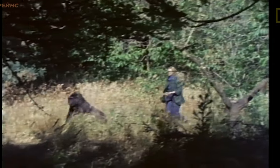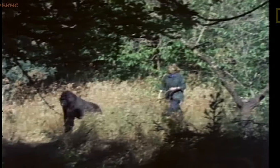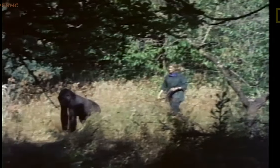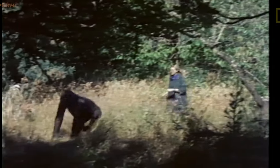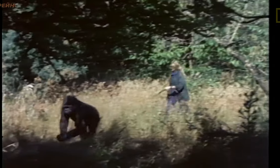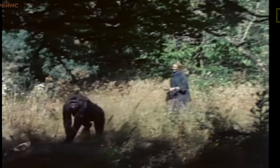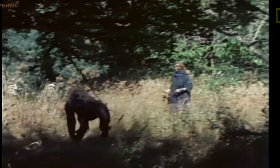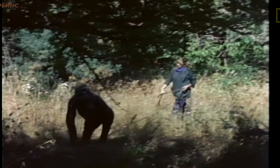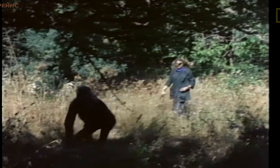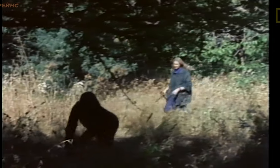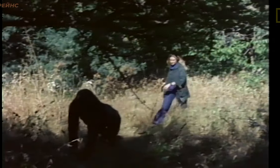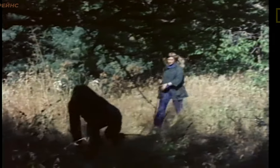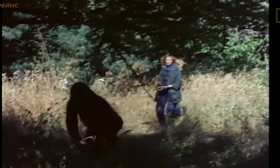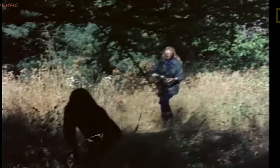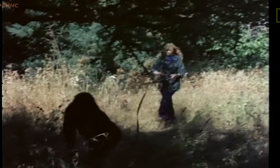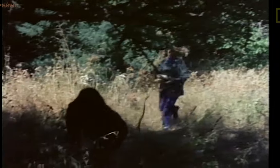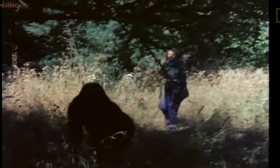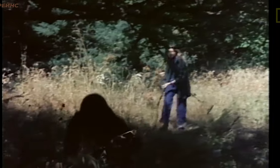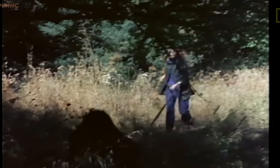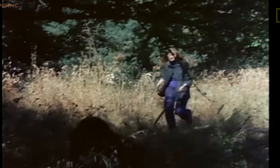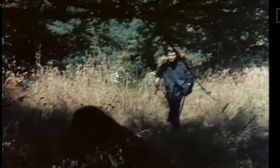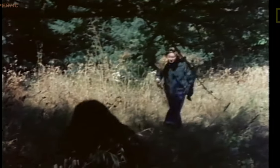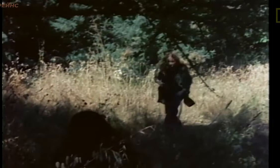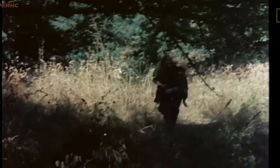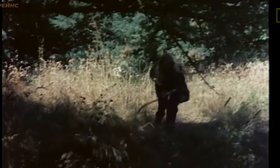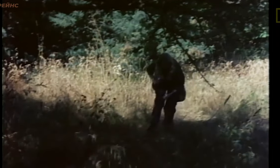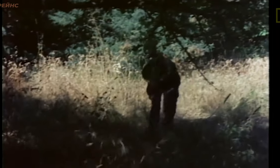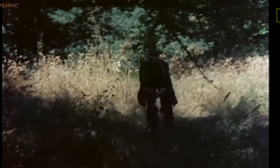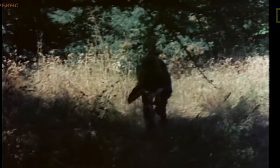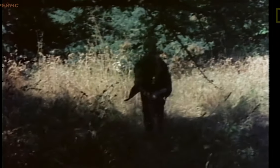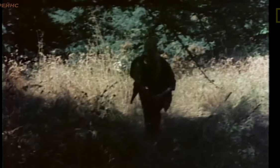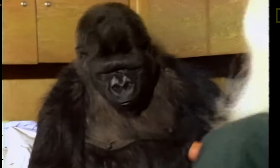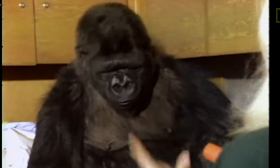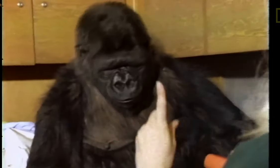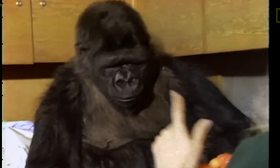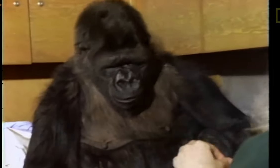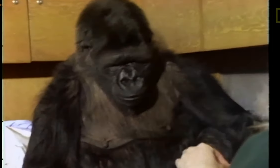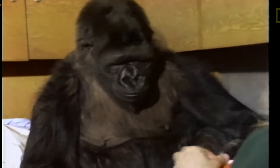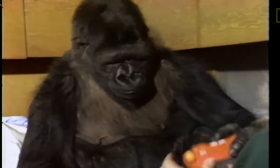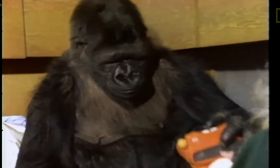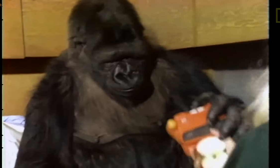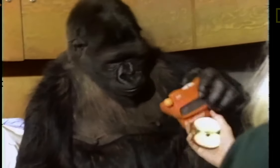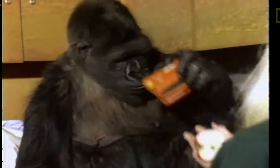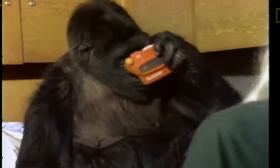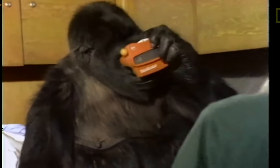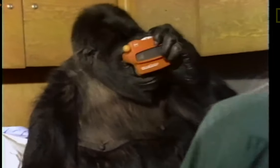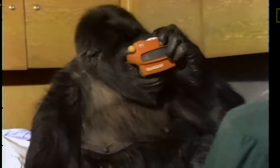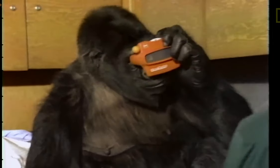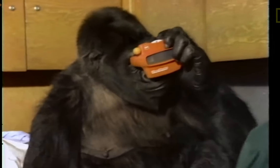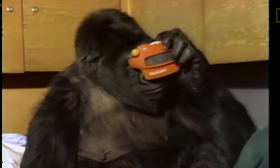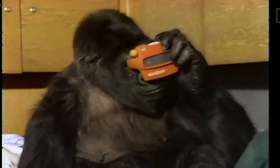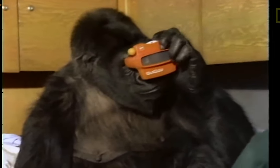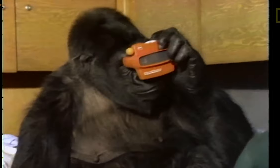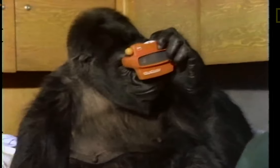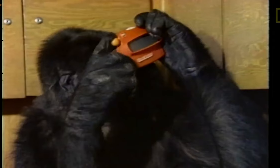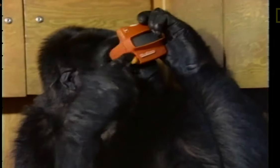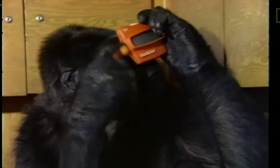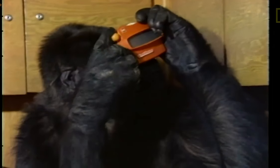Coco. At first, it was very difficult to teach the student. To understand the basics of sign language, Patterson tried all the methods used by